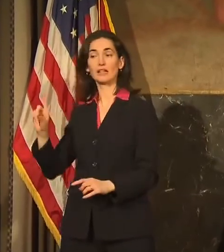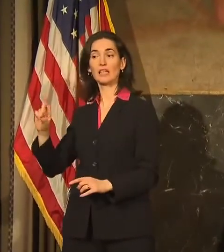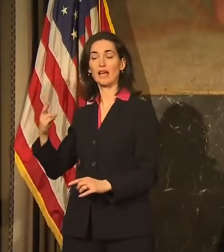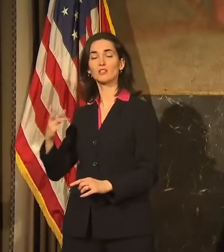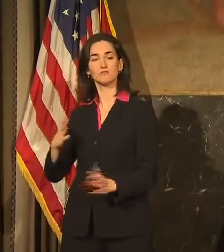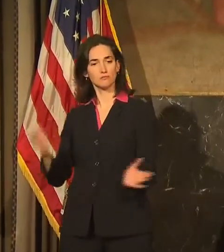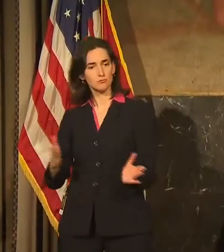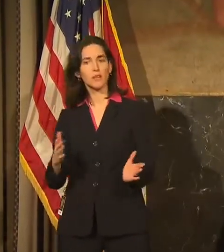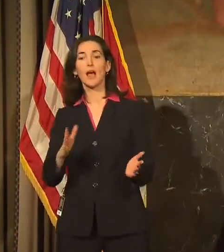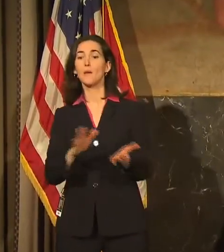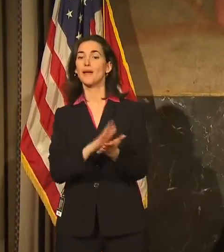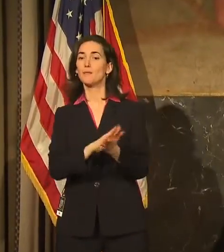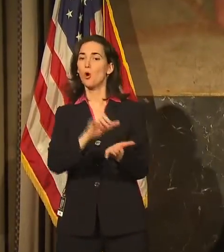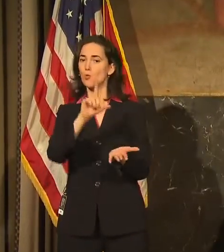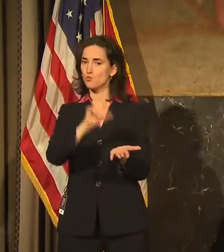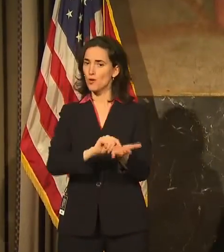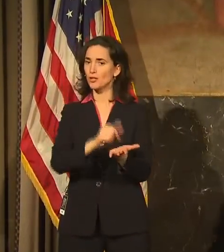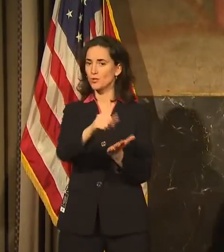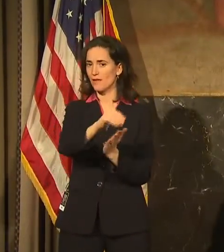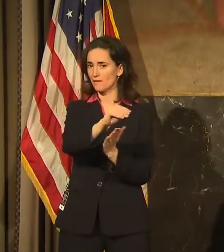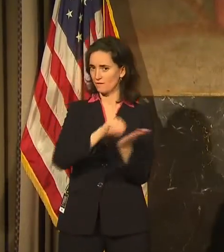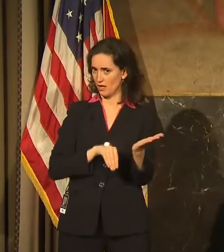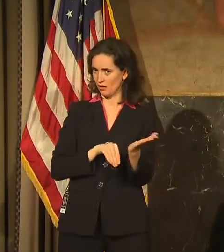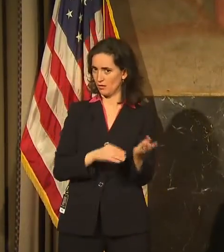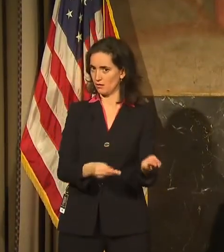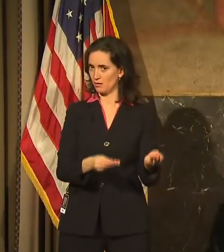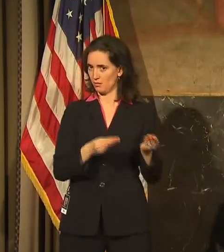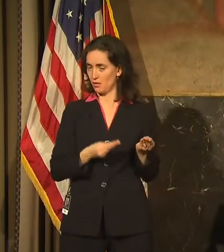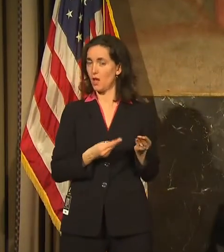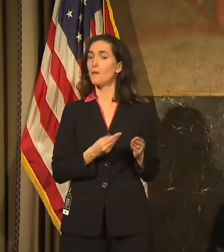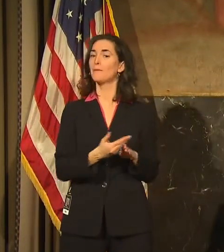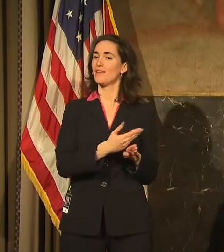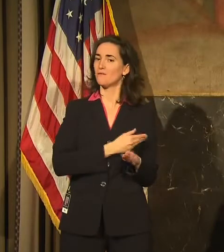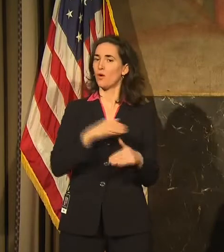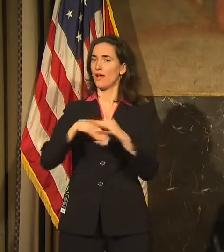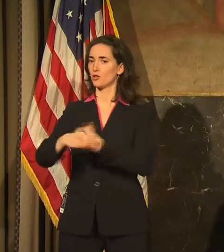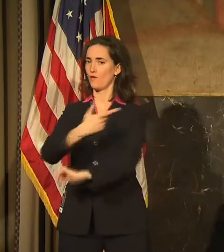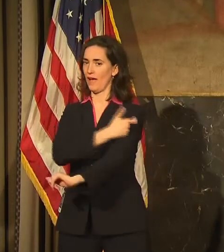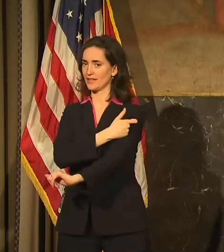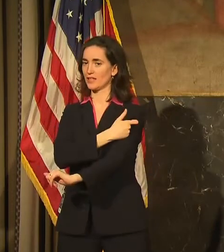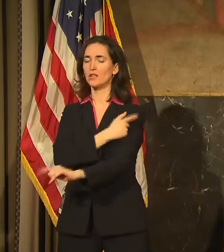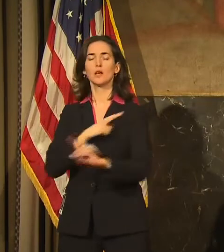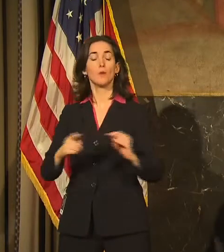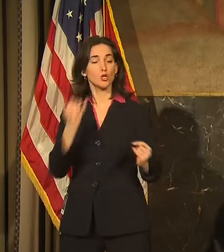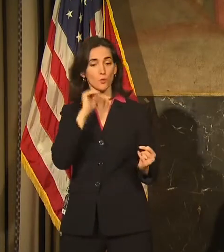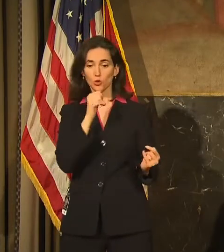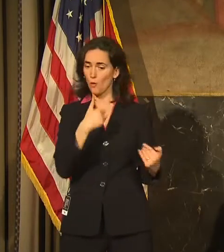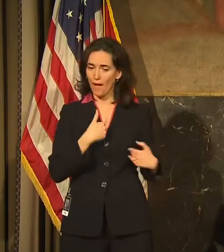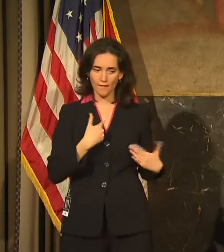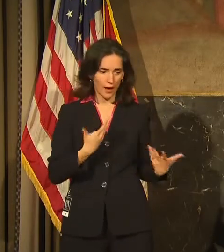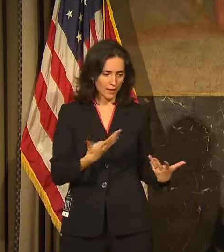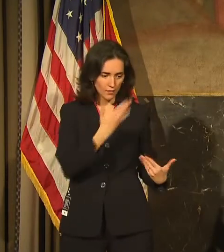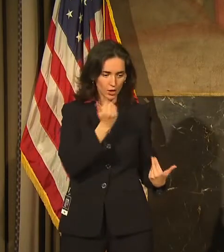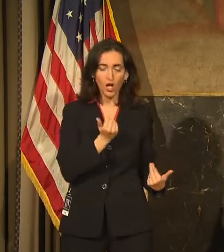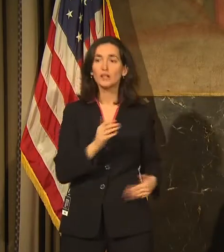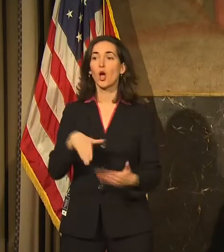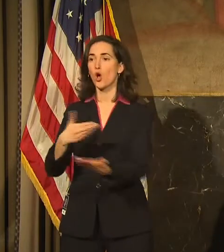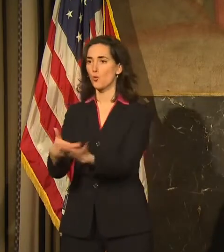in advance, but they're also working with the providers to make sure that it's going to be available on site as